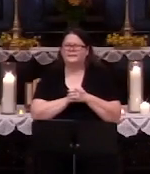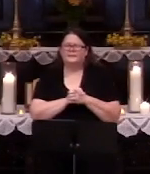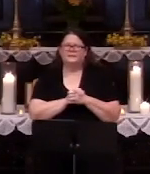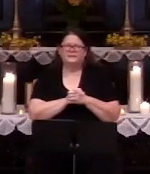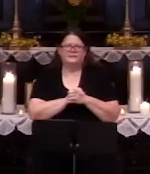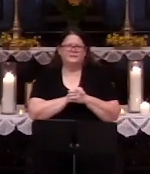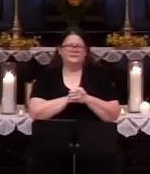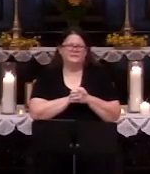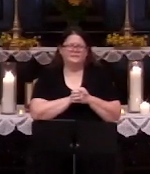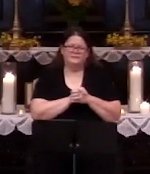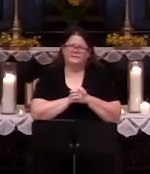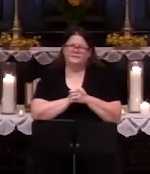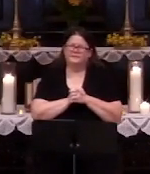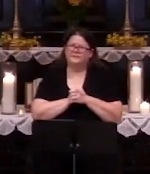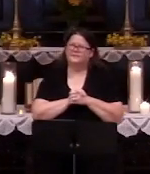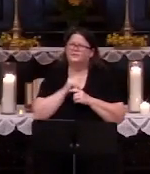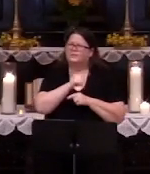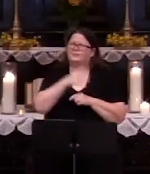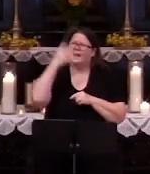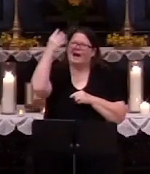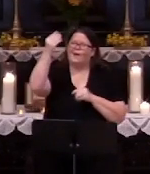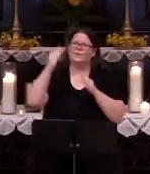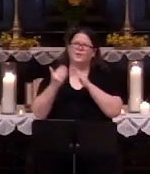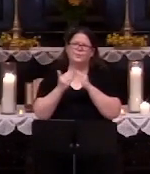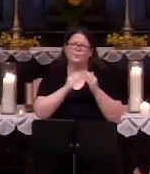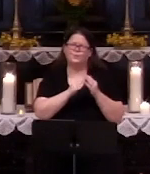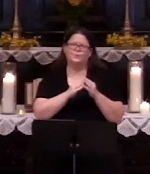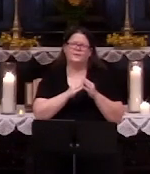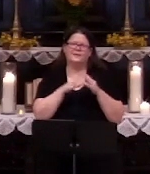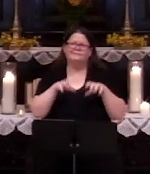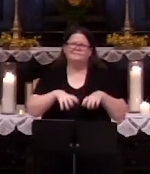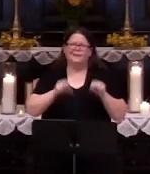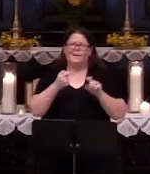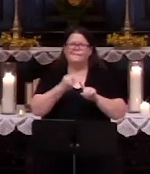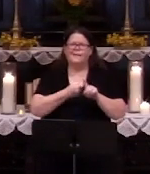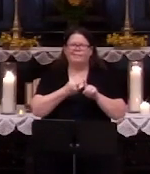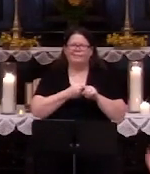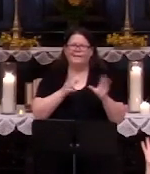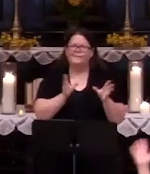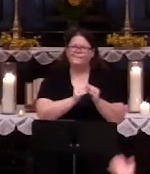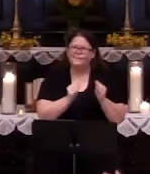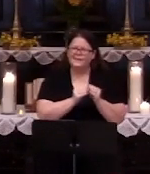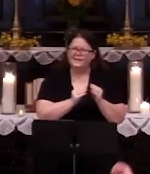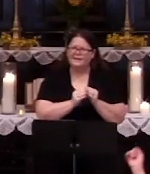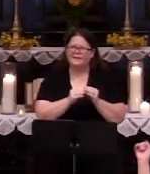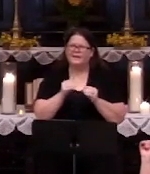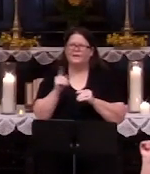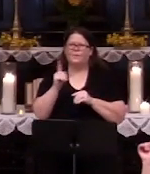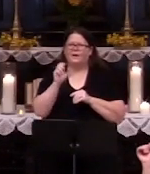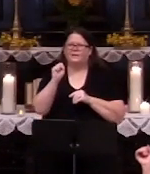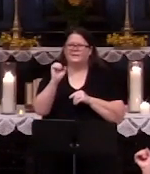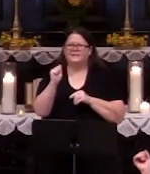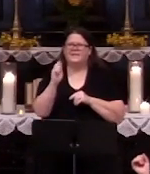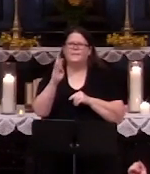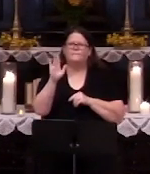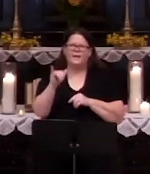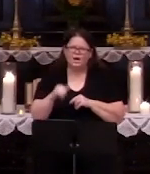the community hosting monthly gatherings at Seabury,